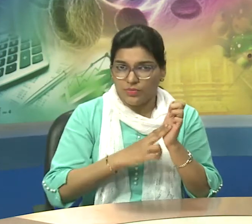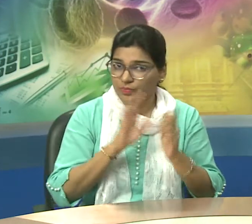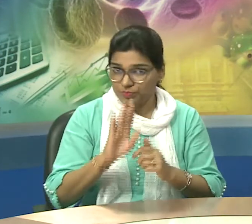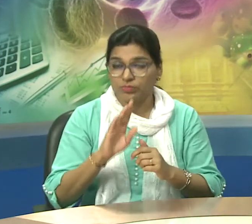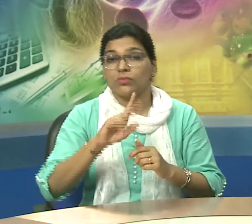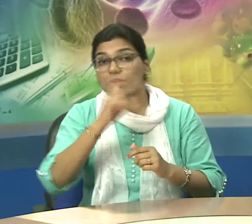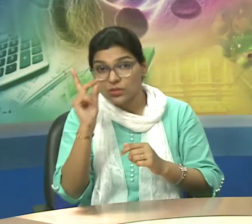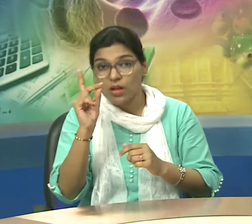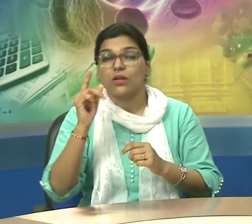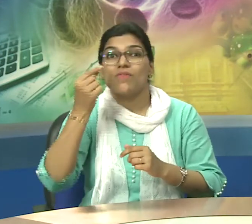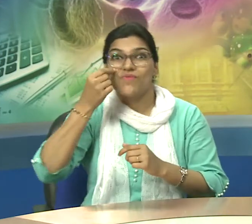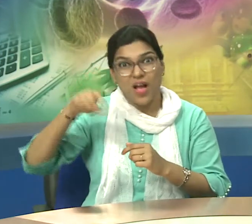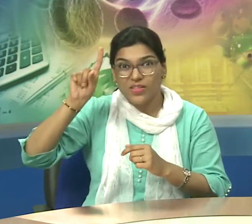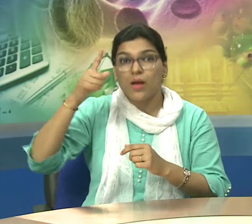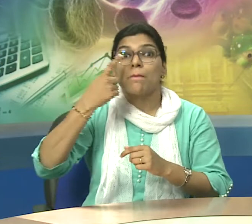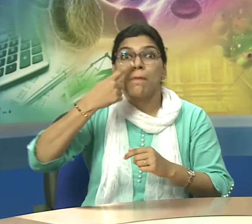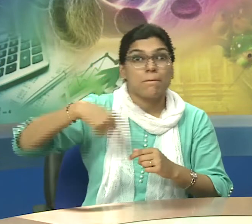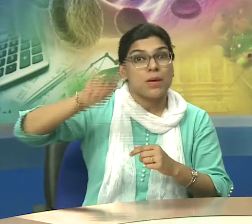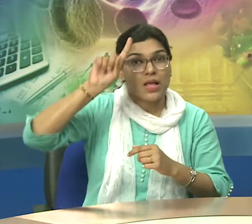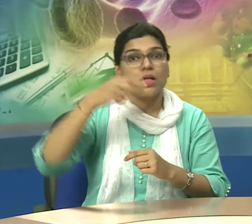Khan and